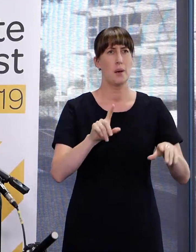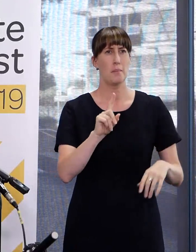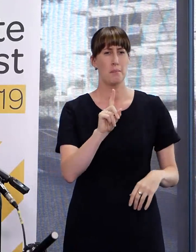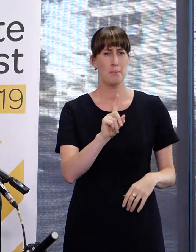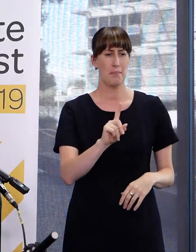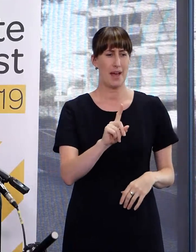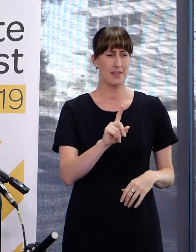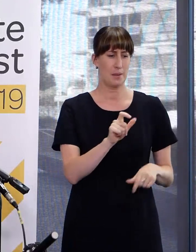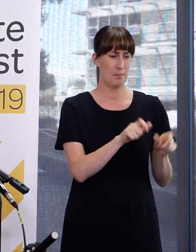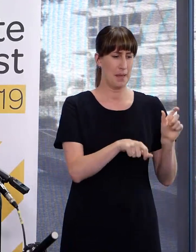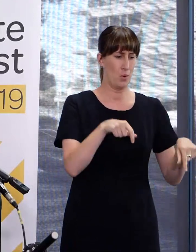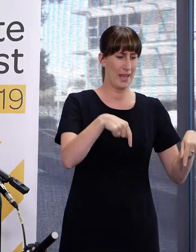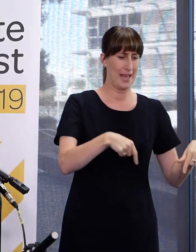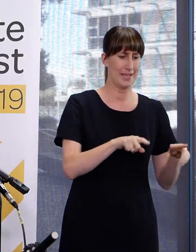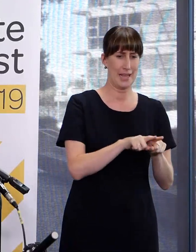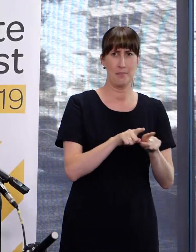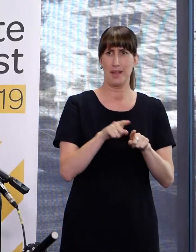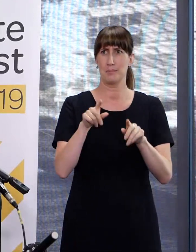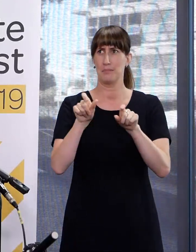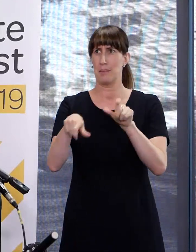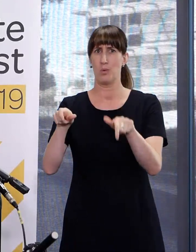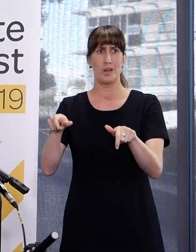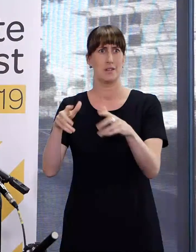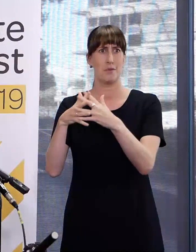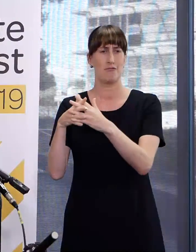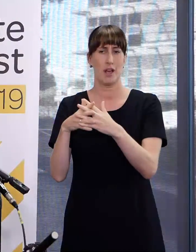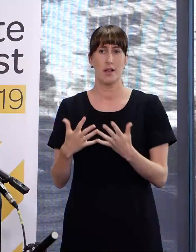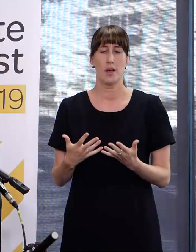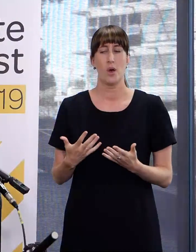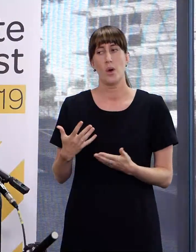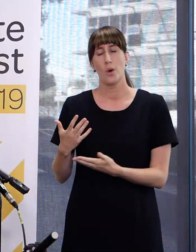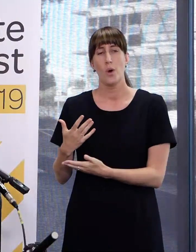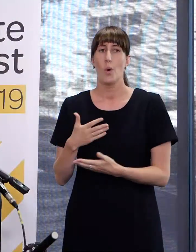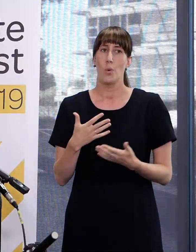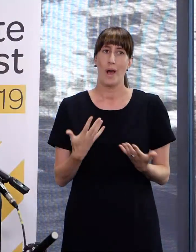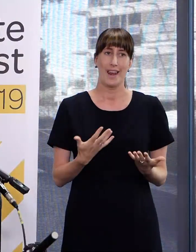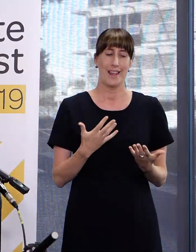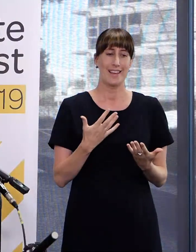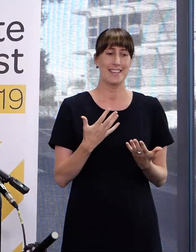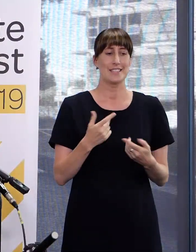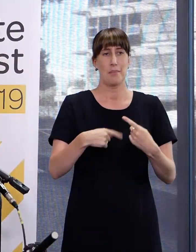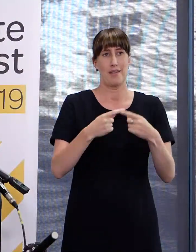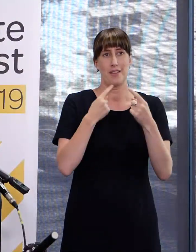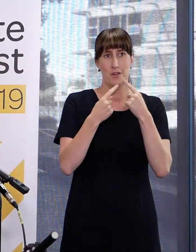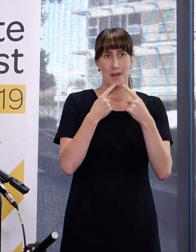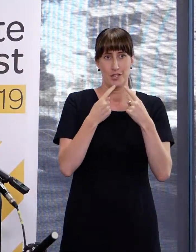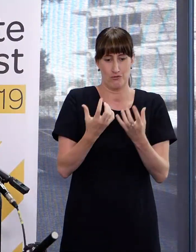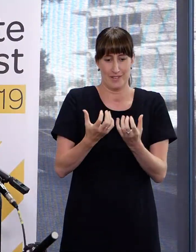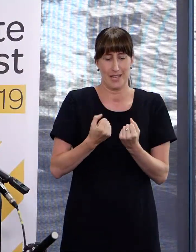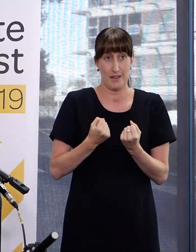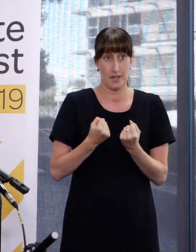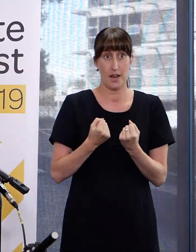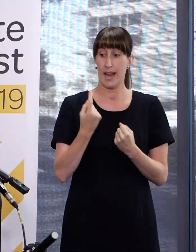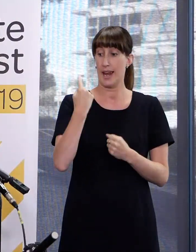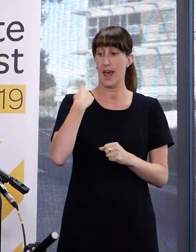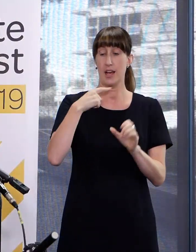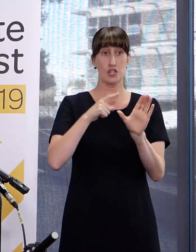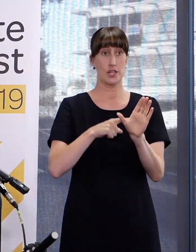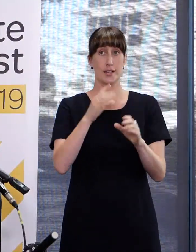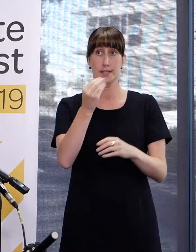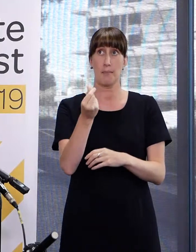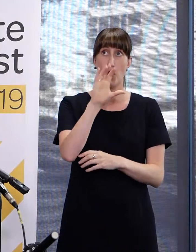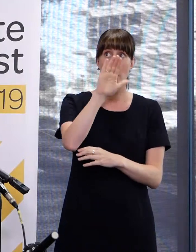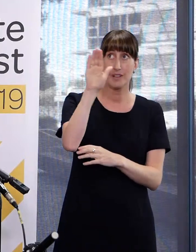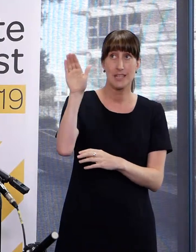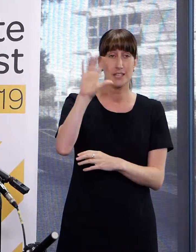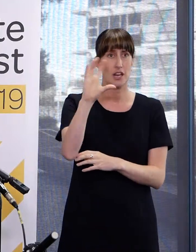European? Well, it's about the amount of data that you have. So countries that may have approved last year, for instance, didn't have as